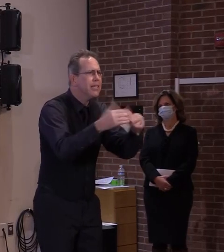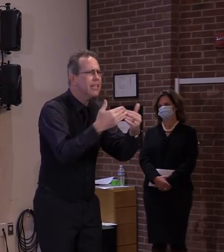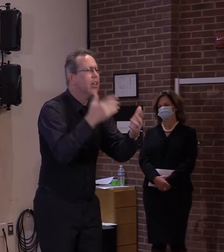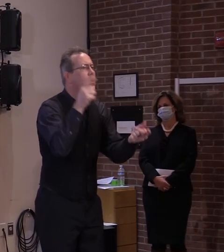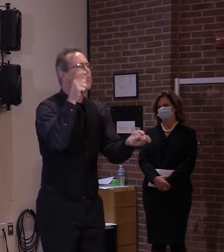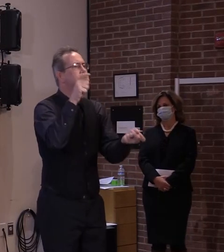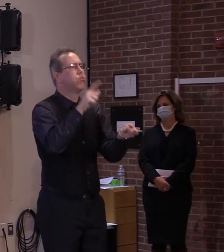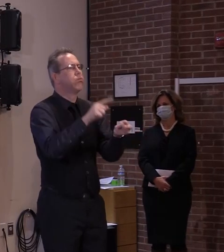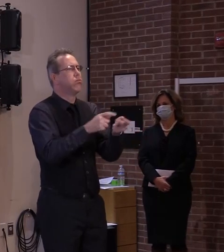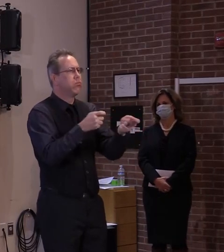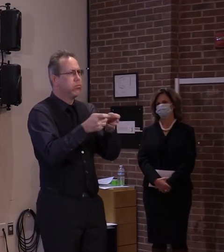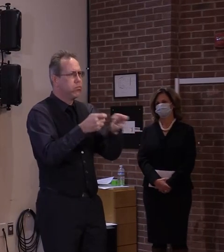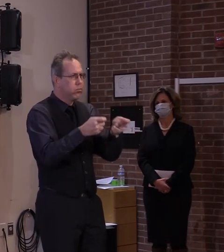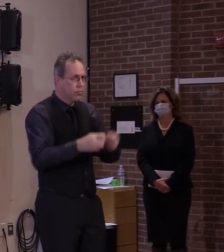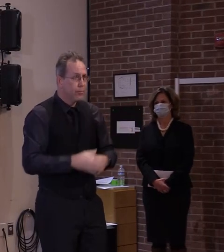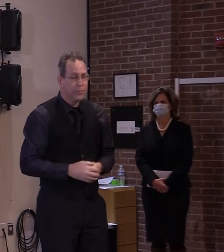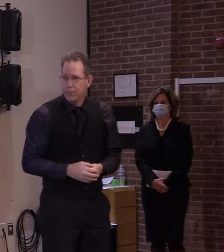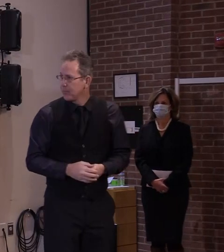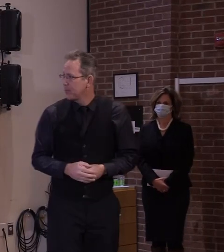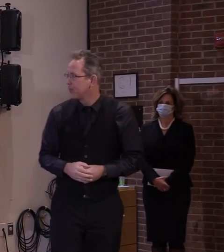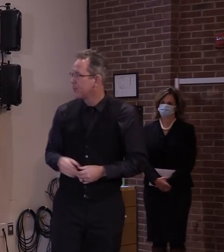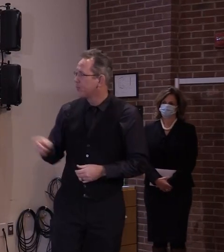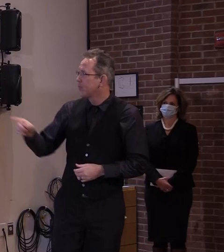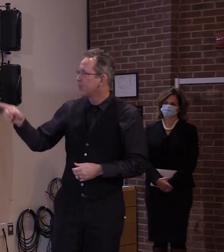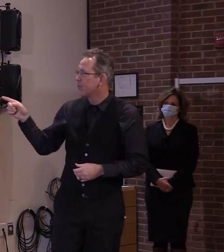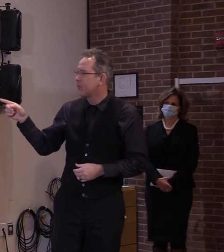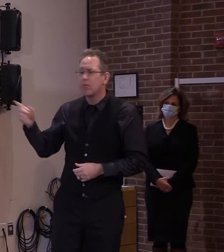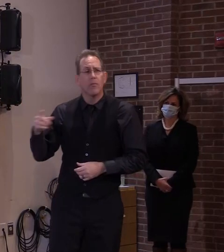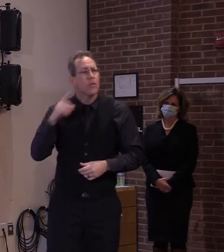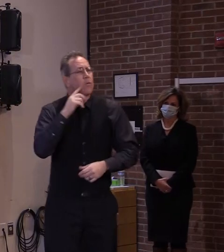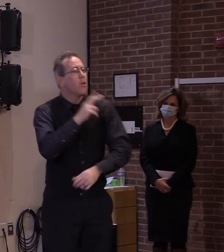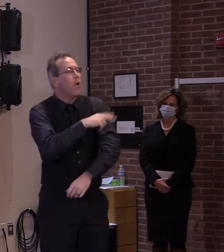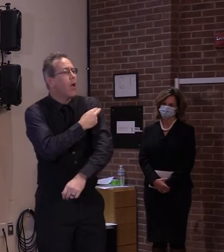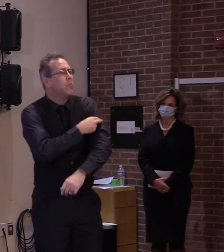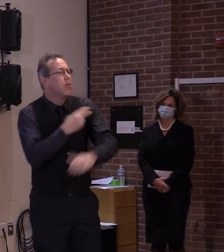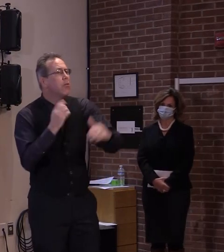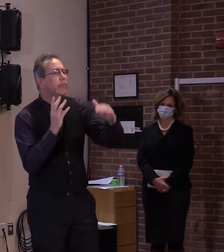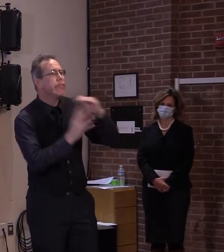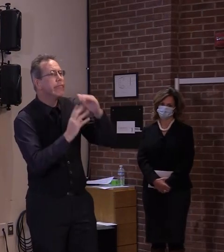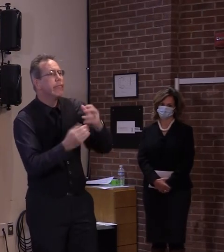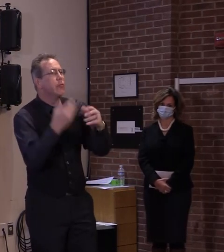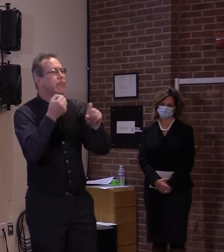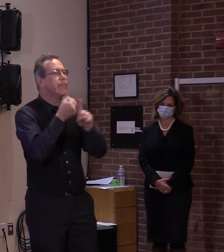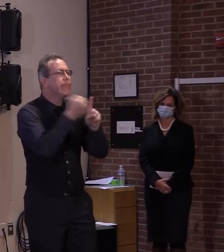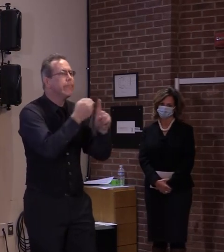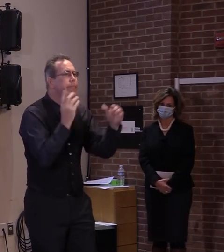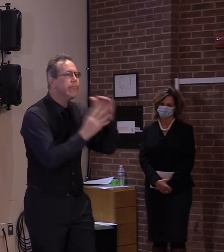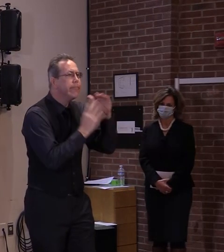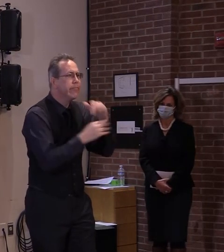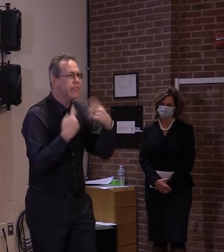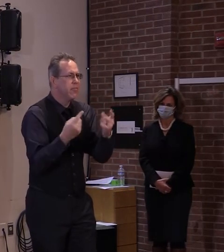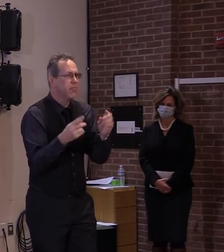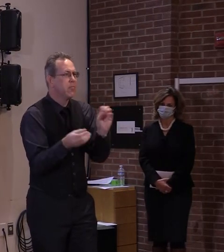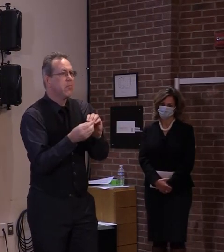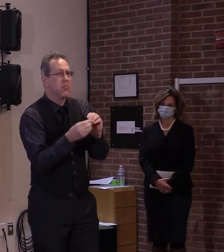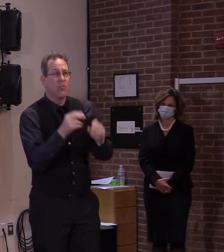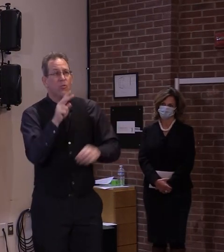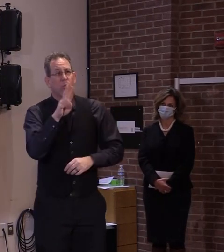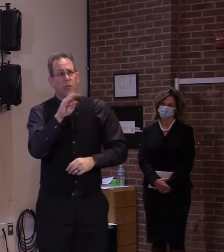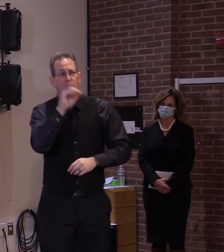hospital numbers are down this week, down about 23% on the med-surg beds. Same story as we've been seeing for quite some time.